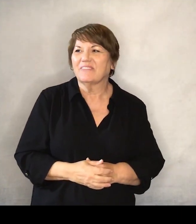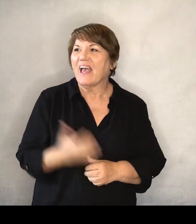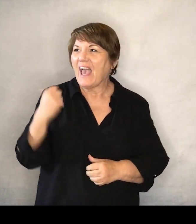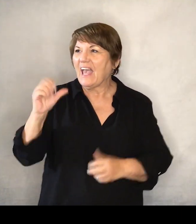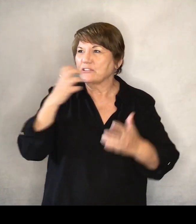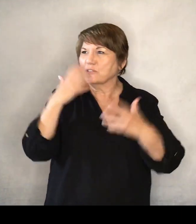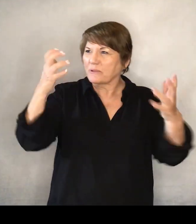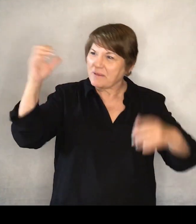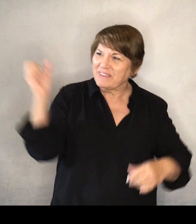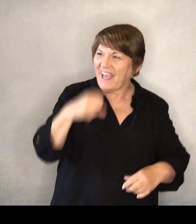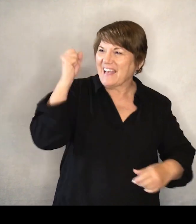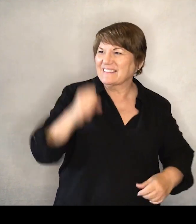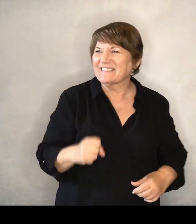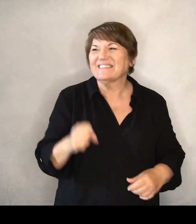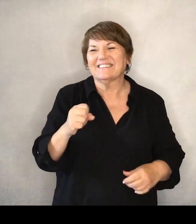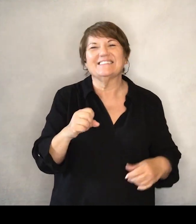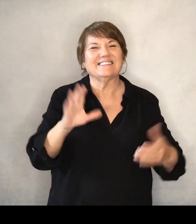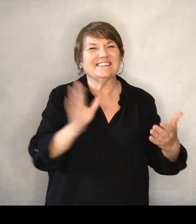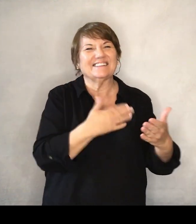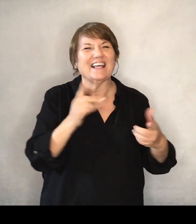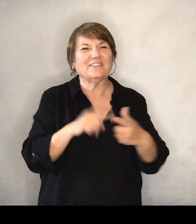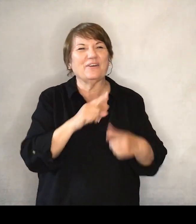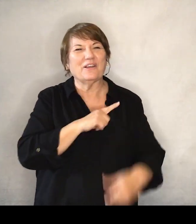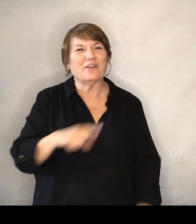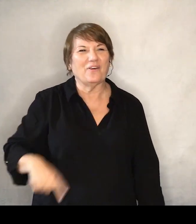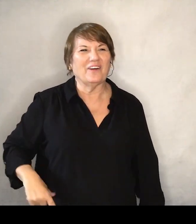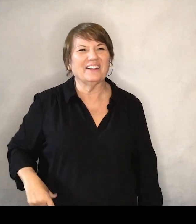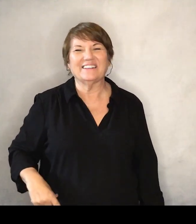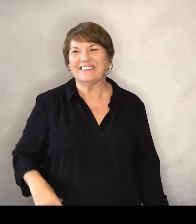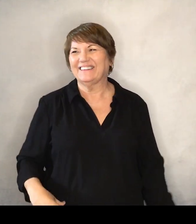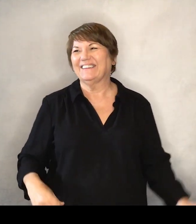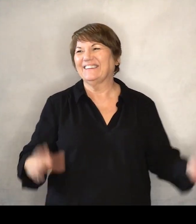and sing our hearts out to the Lord.